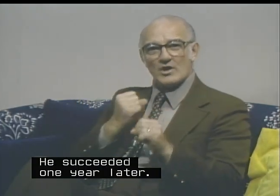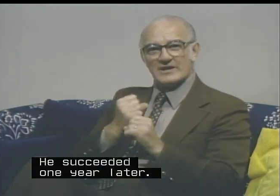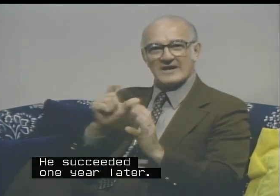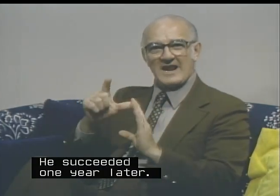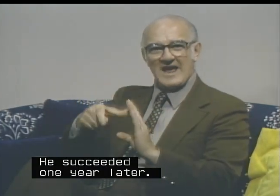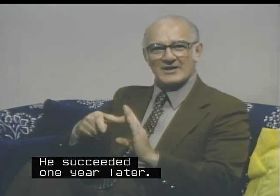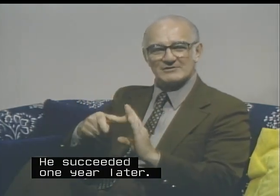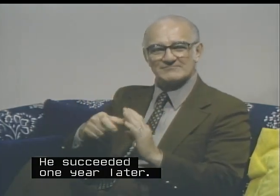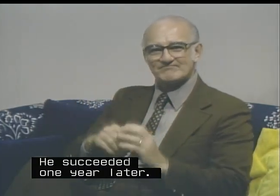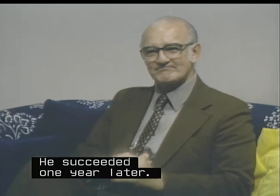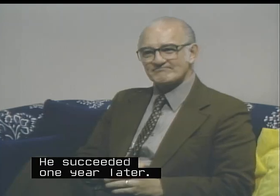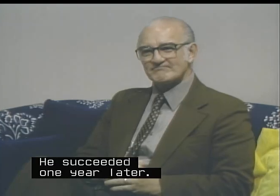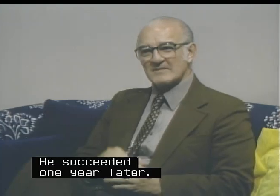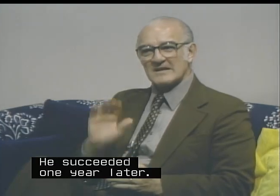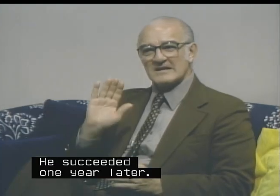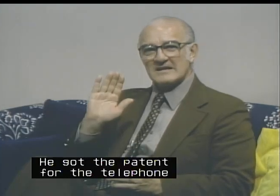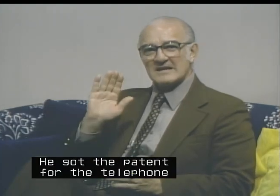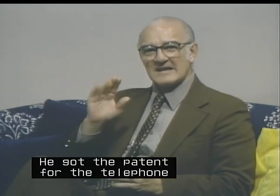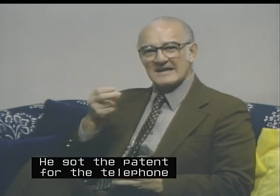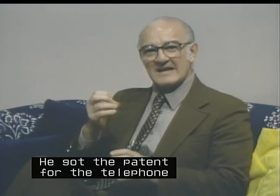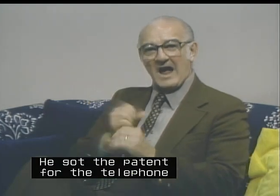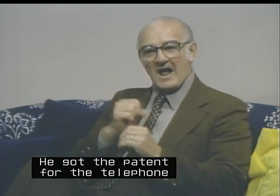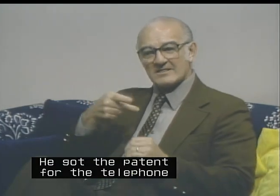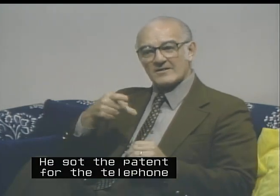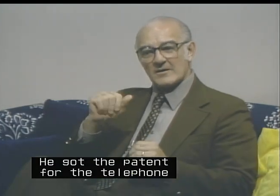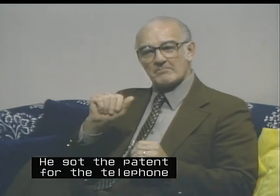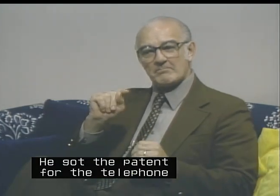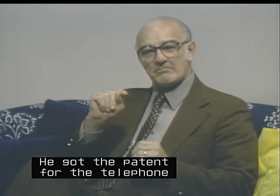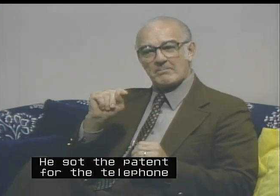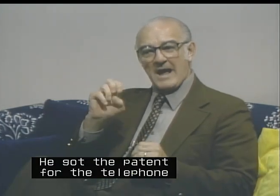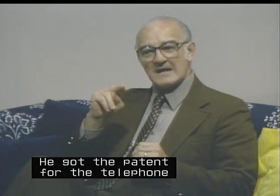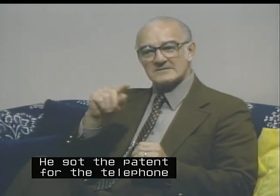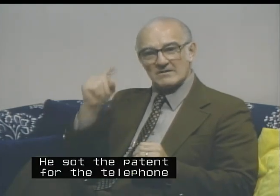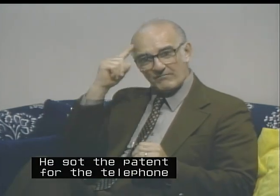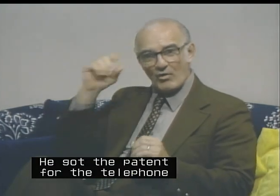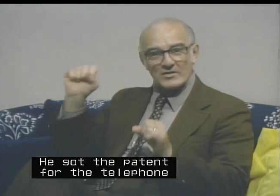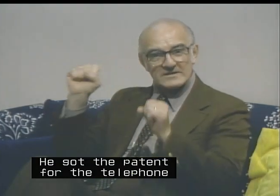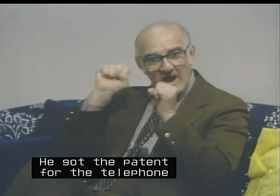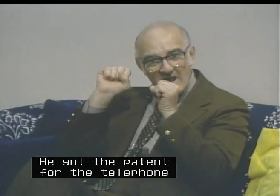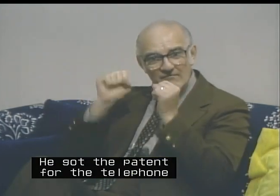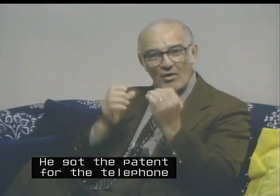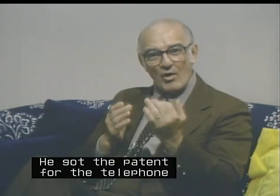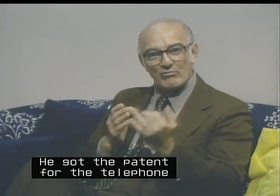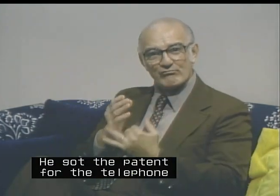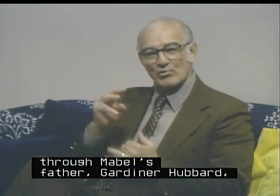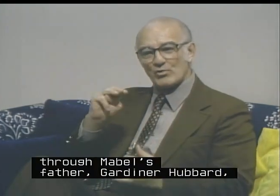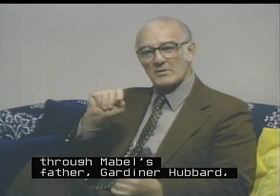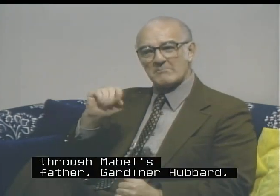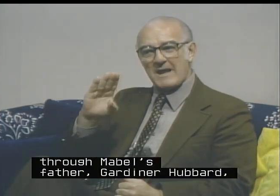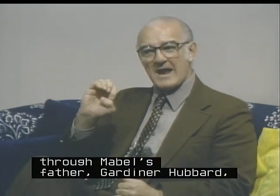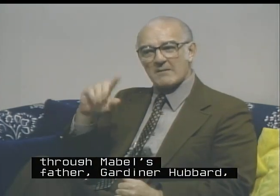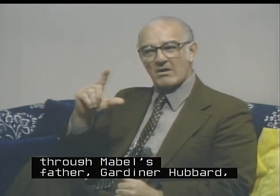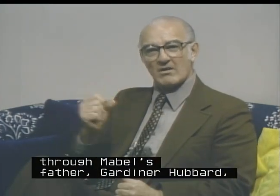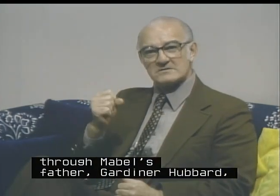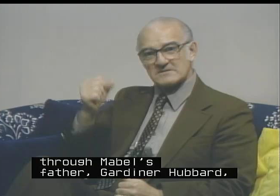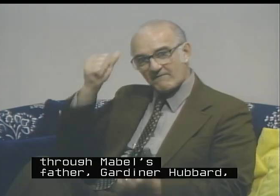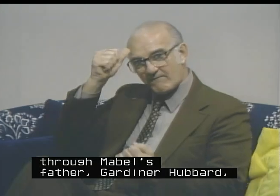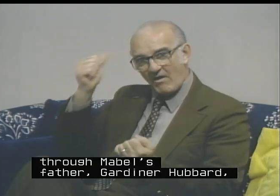year later. He got the patent for the telephone through Mabel's